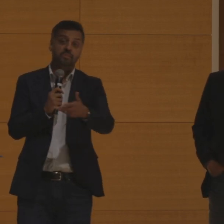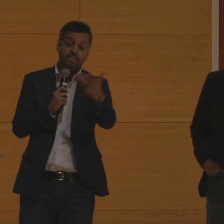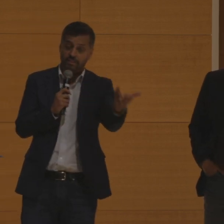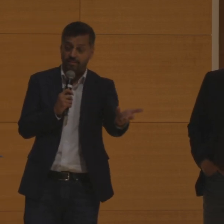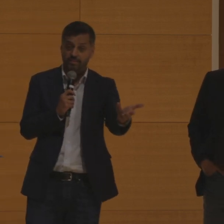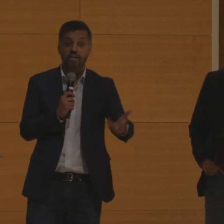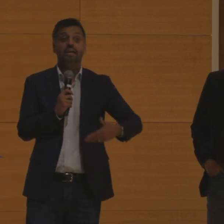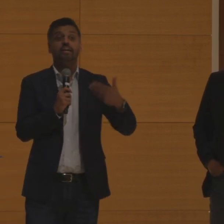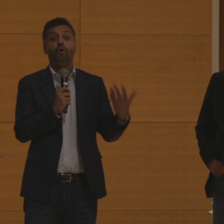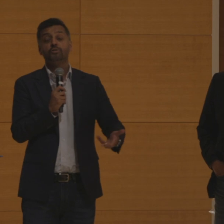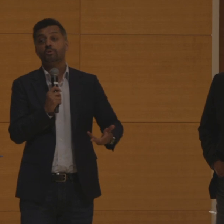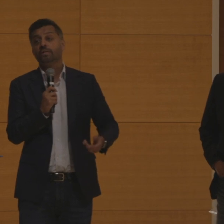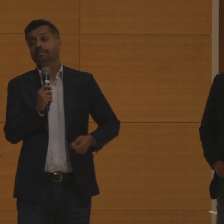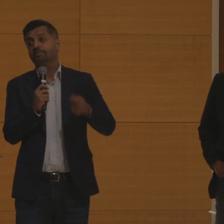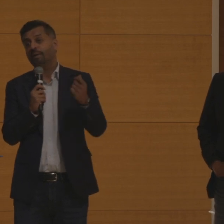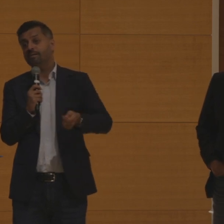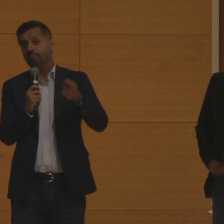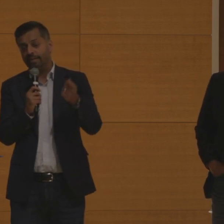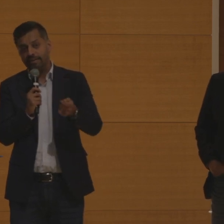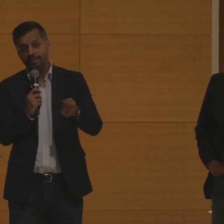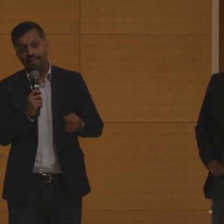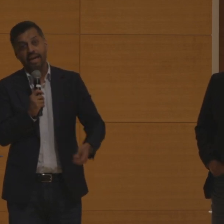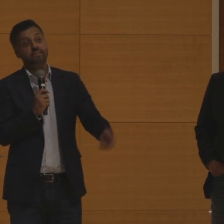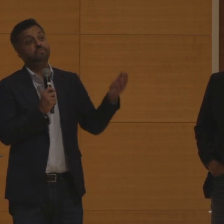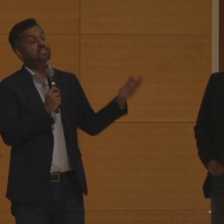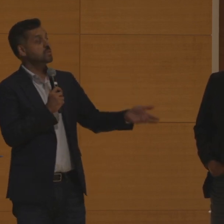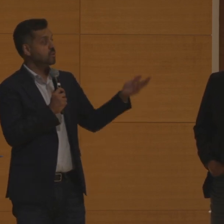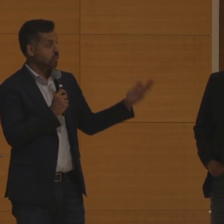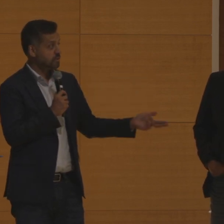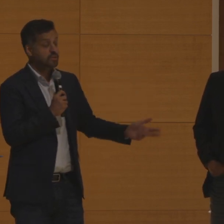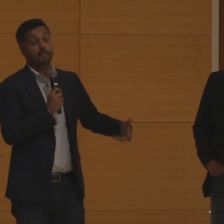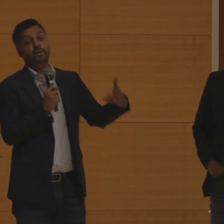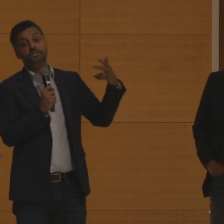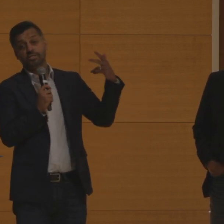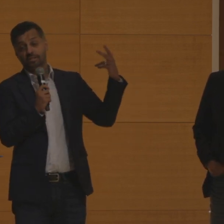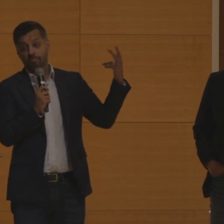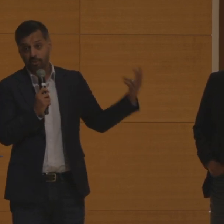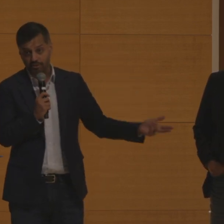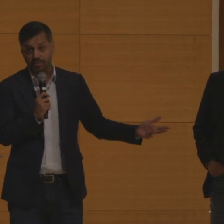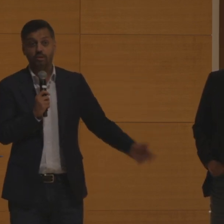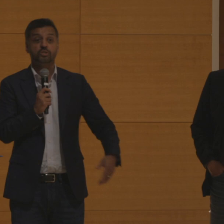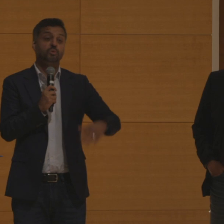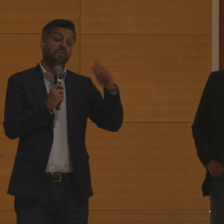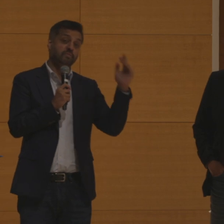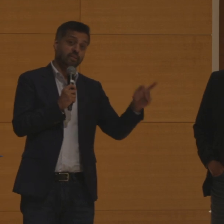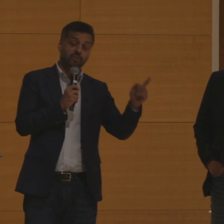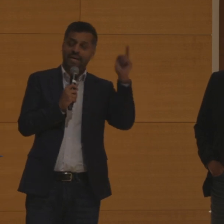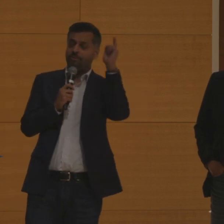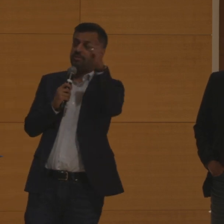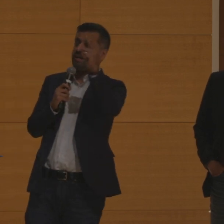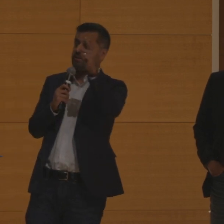them is to come to the events like this, and also to spend your money and invest in their words, purchase their books, which will